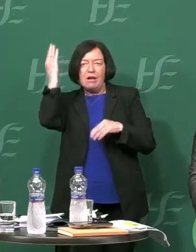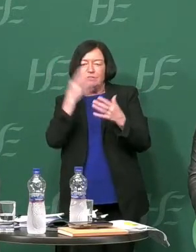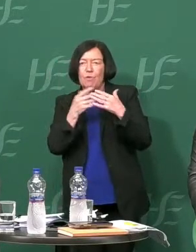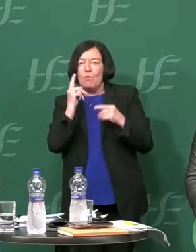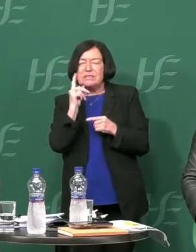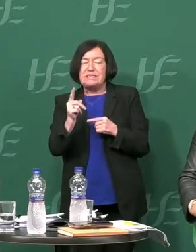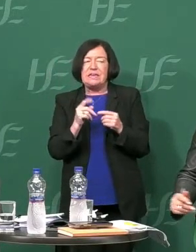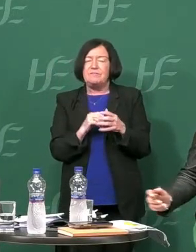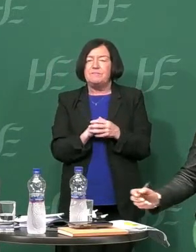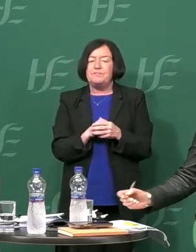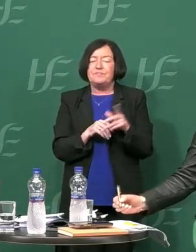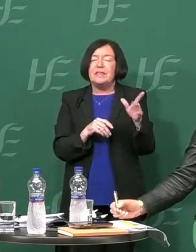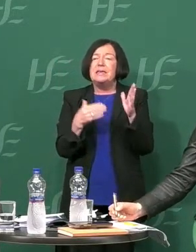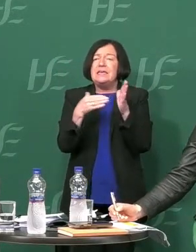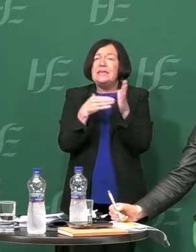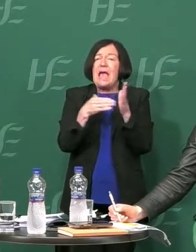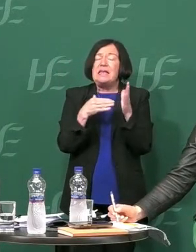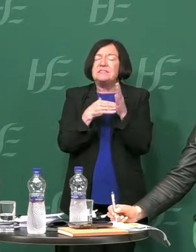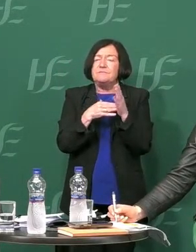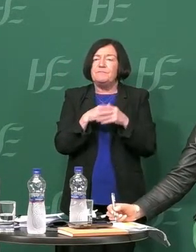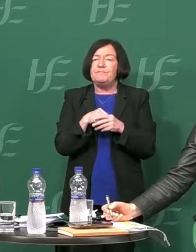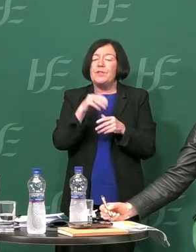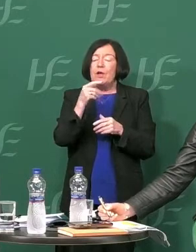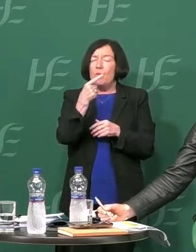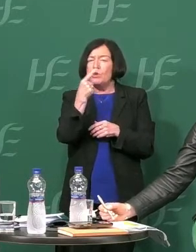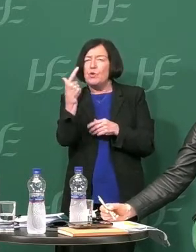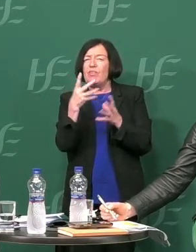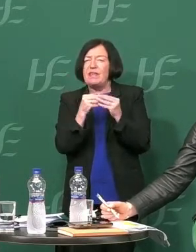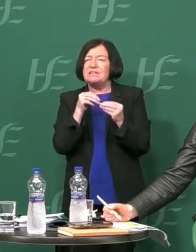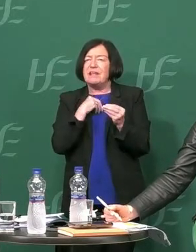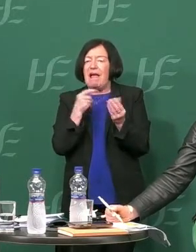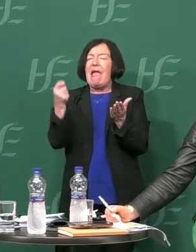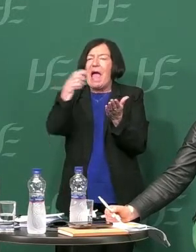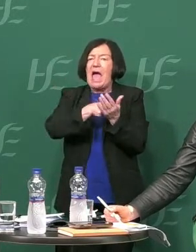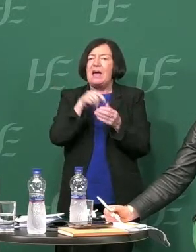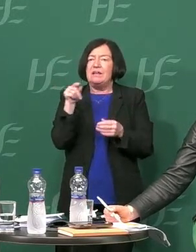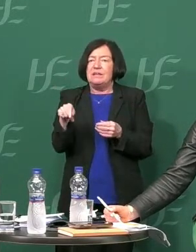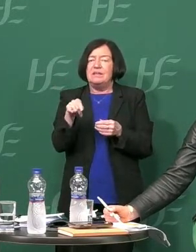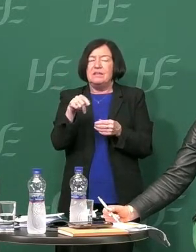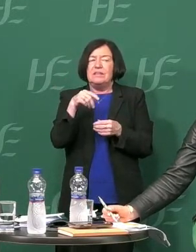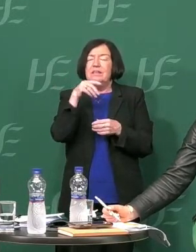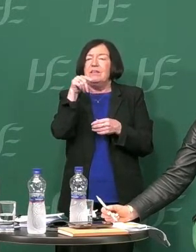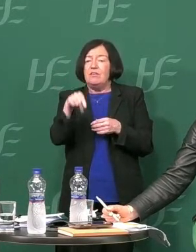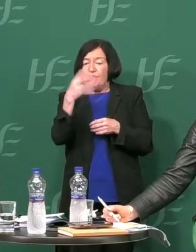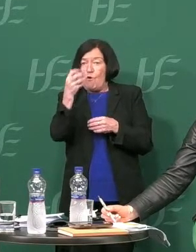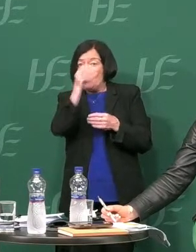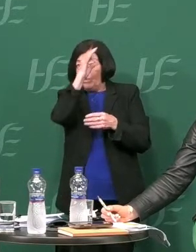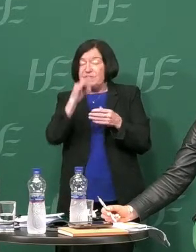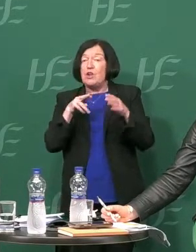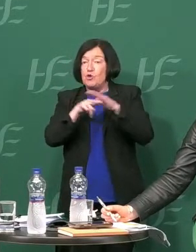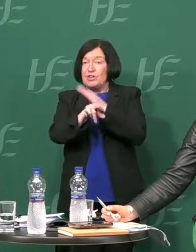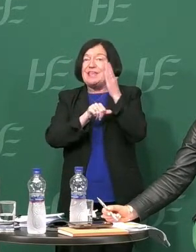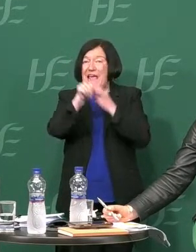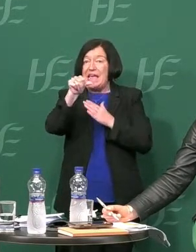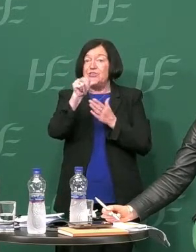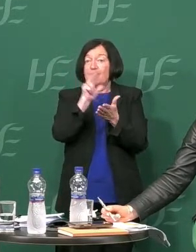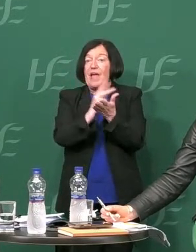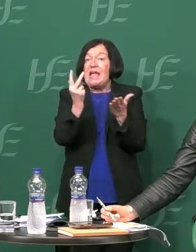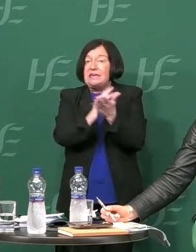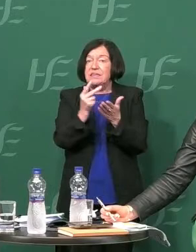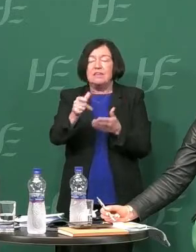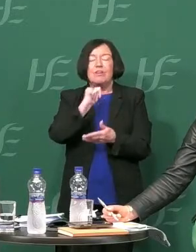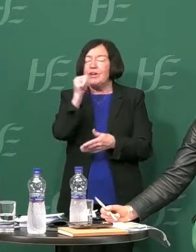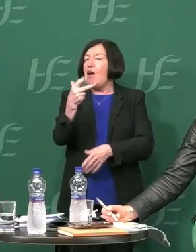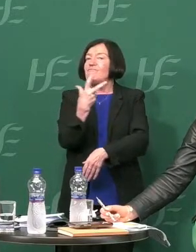seeing. Yeah, so a couple of things I'd add to Paul is like 30% of our cases today are under the age of 18. So they